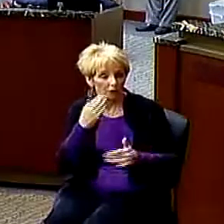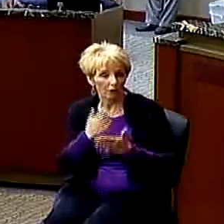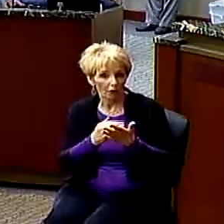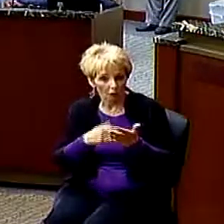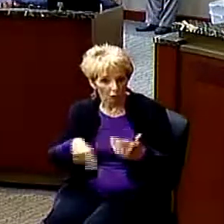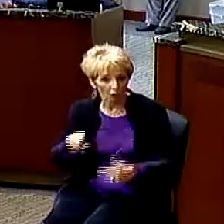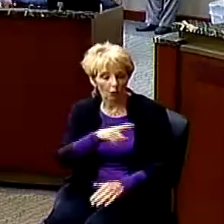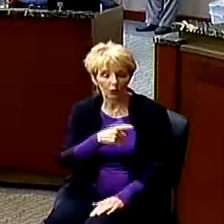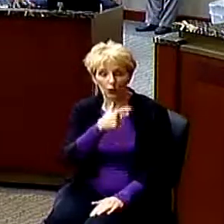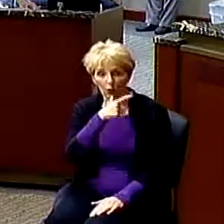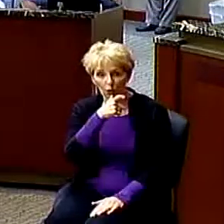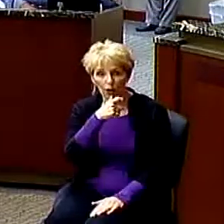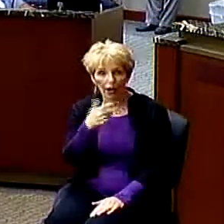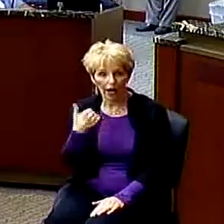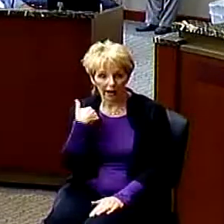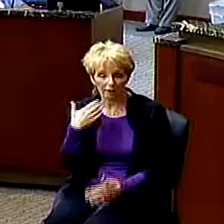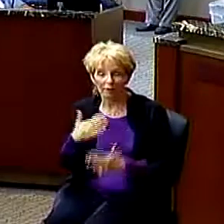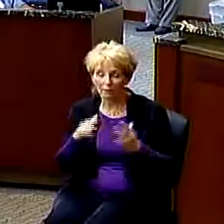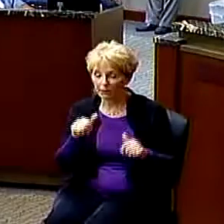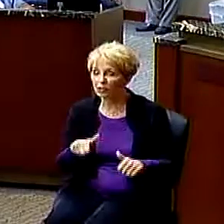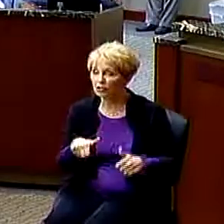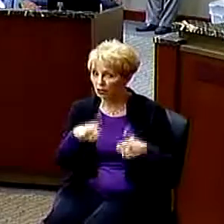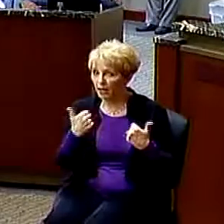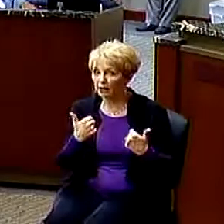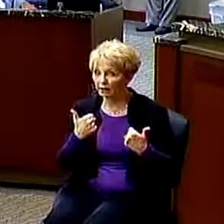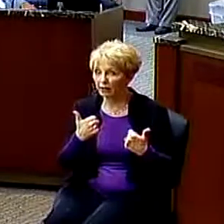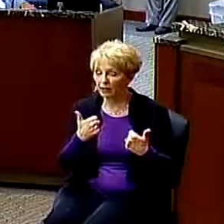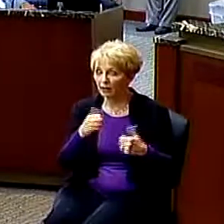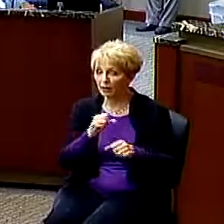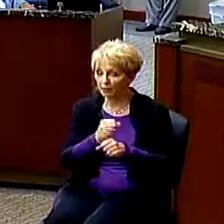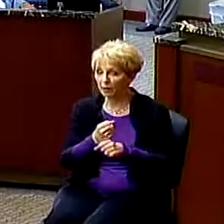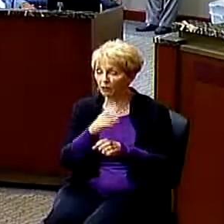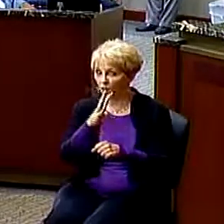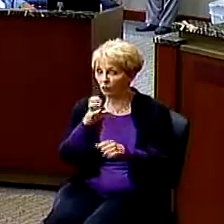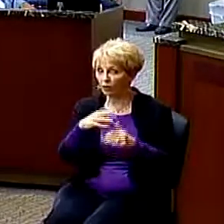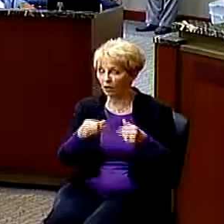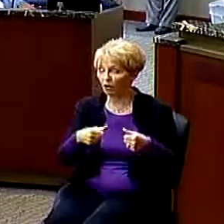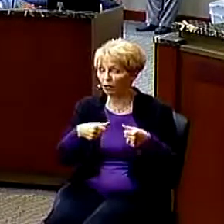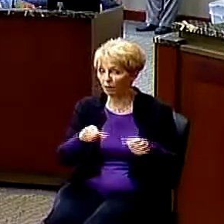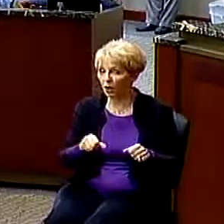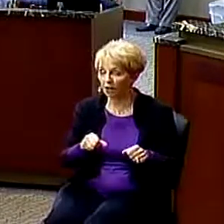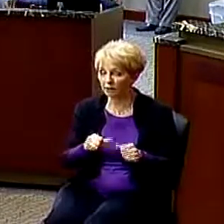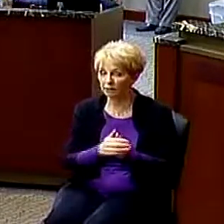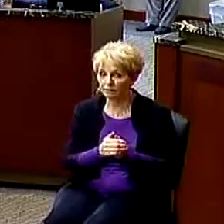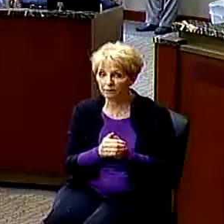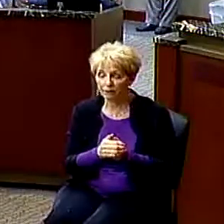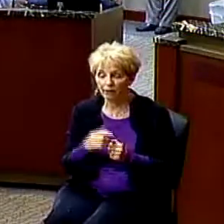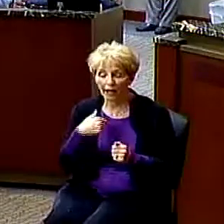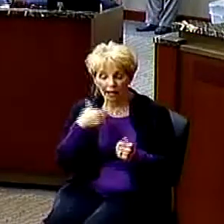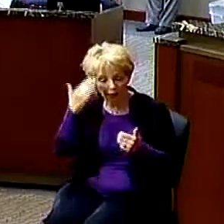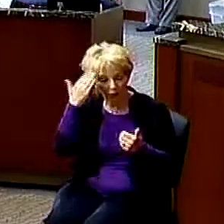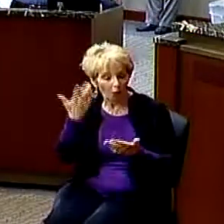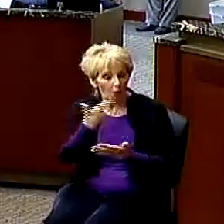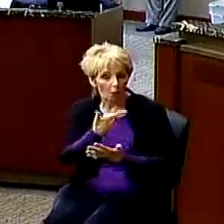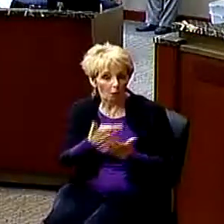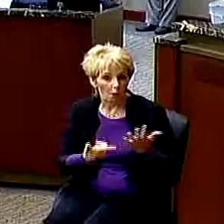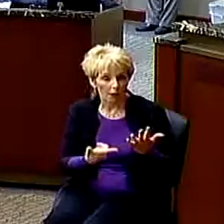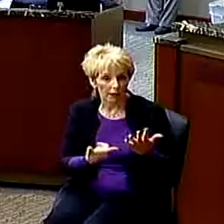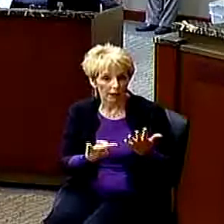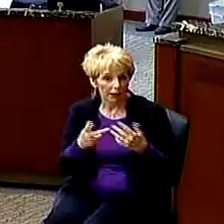those who are going to have some challenges making a $400 deposit? And I don't know